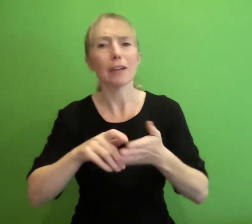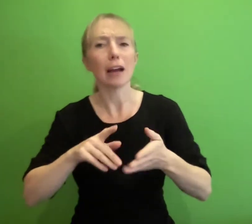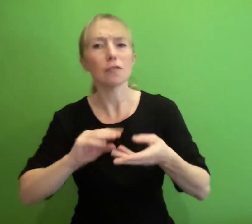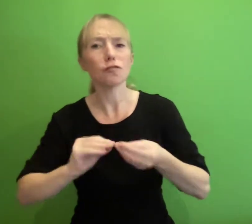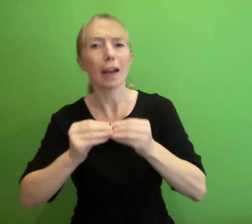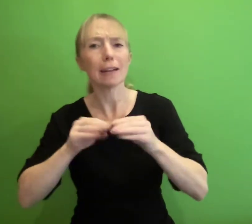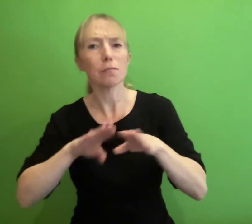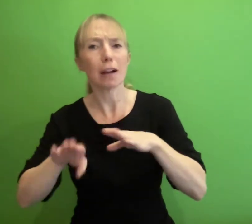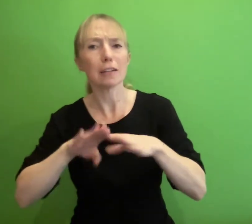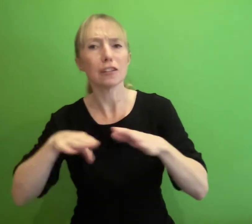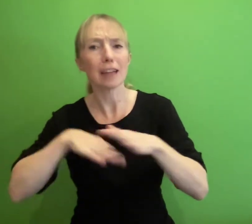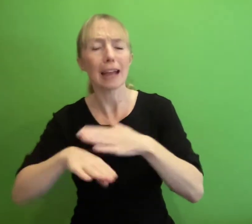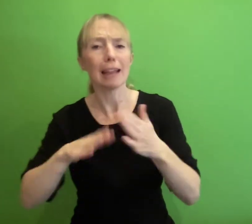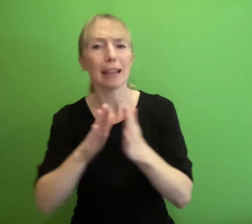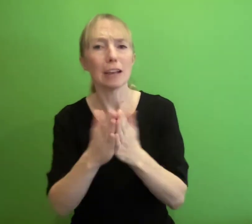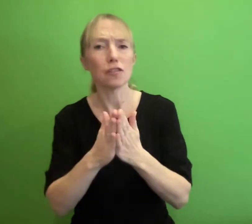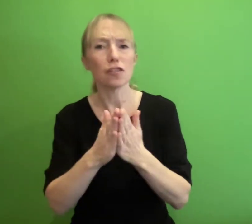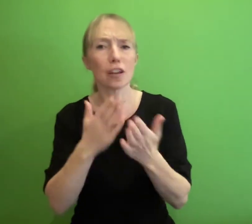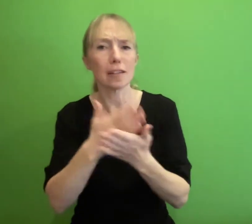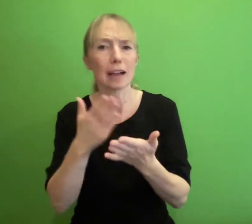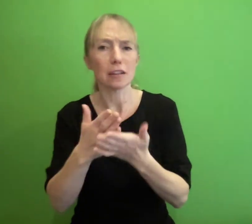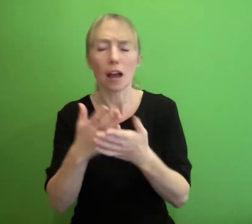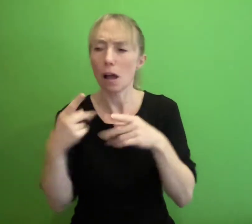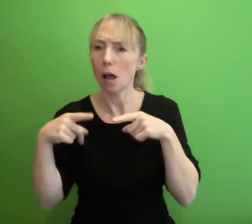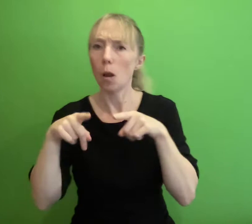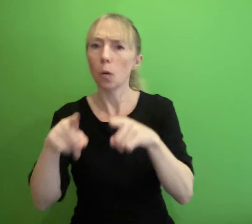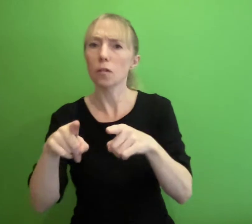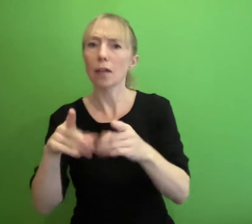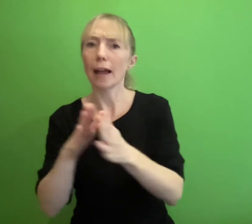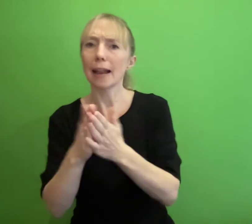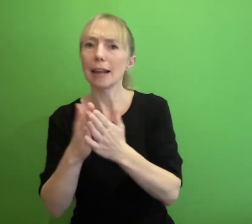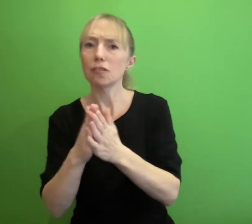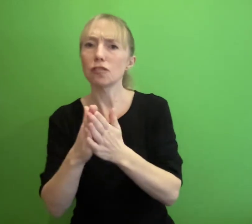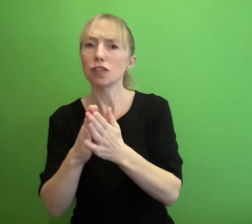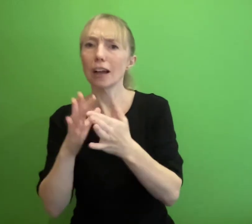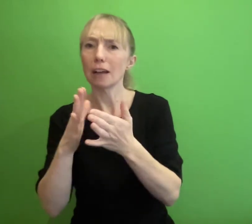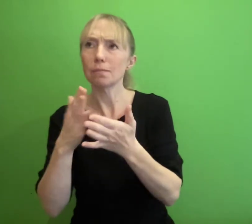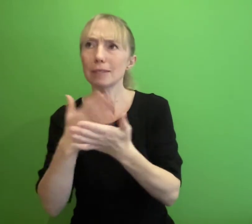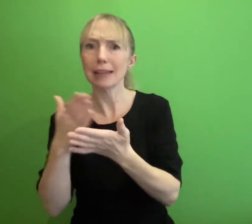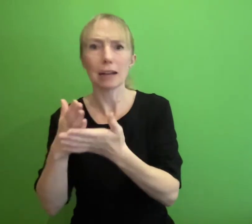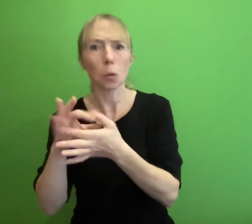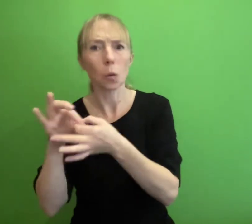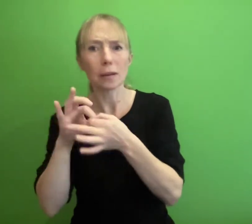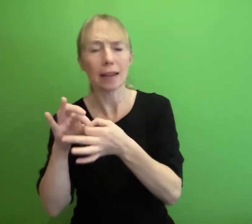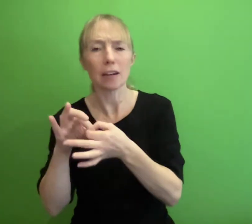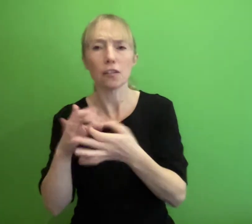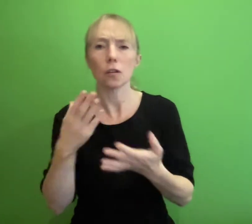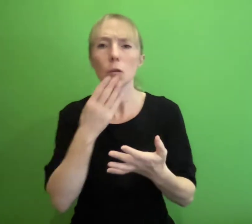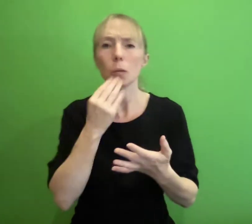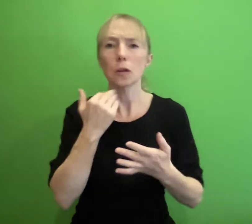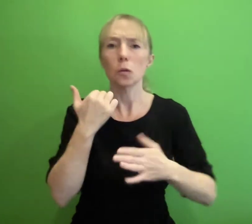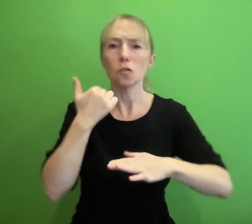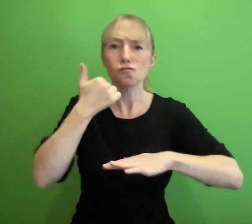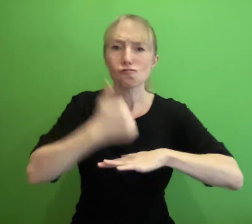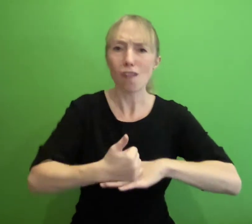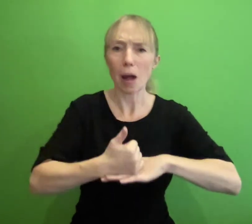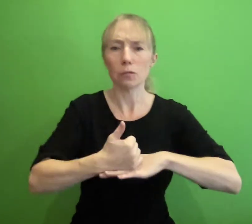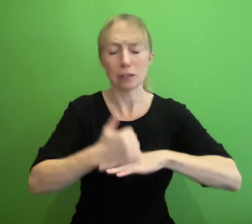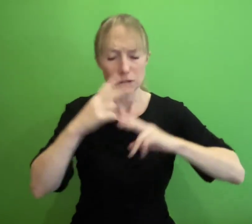literature sector alongside literature sector organisations. We deployed a grounded research approach, meaning that we